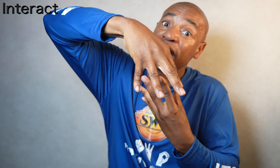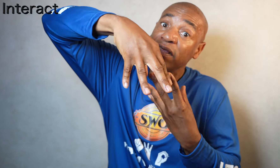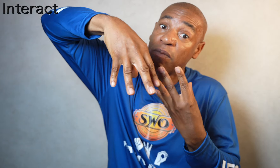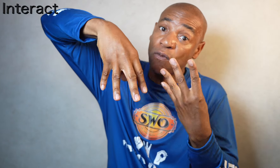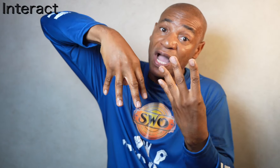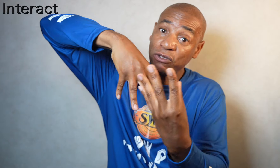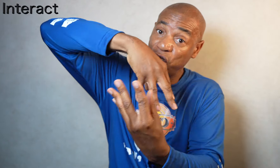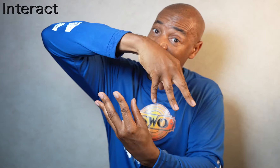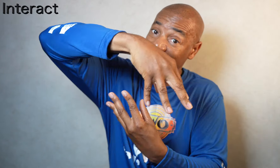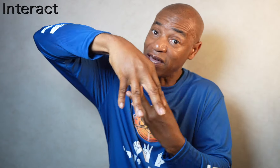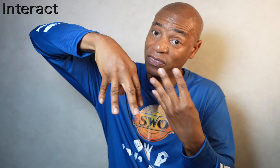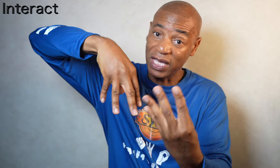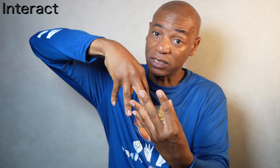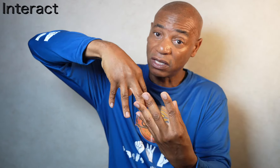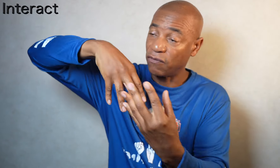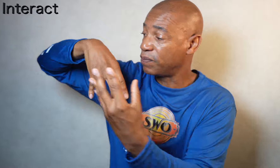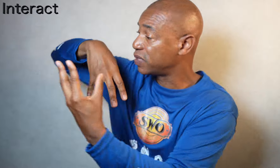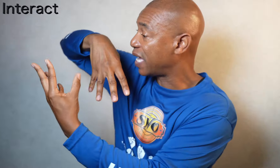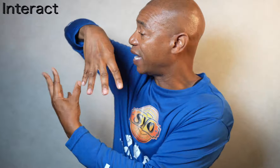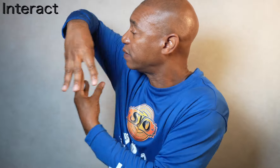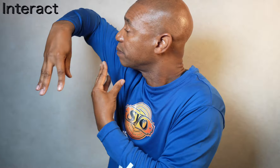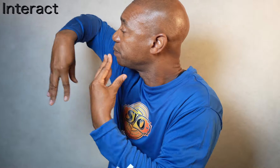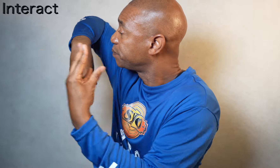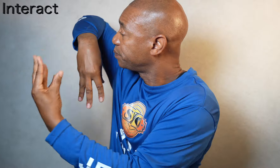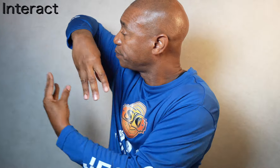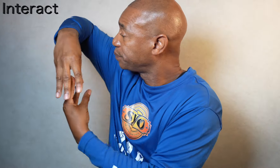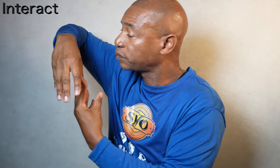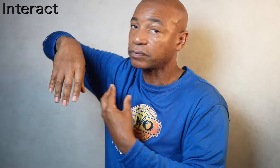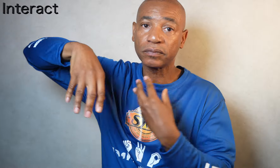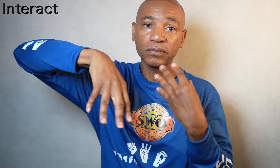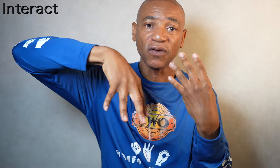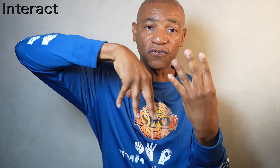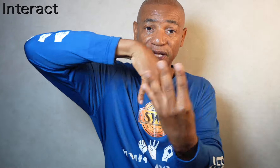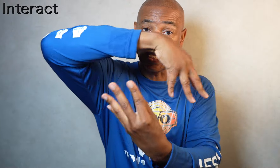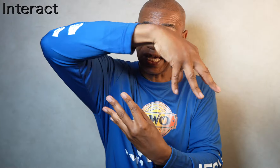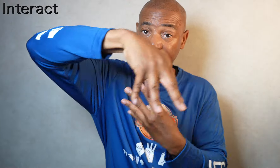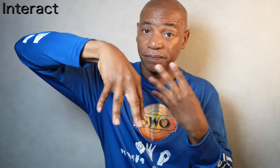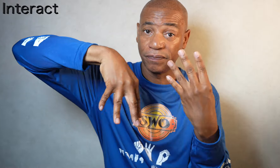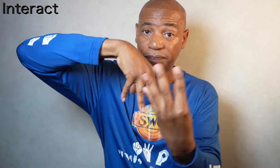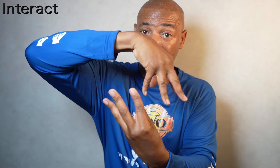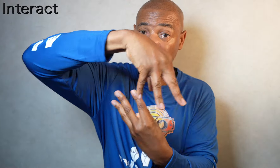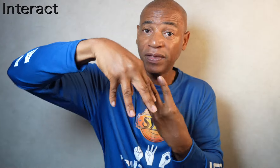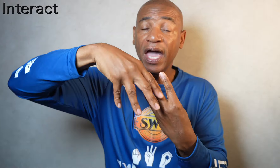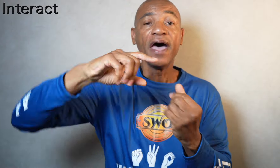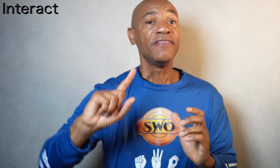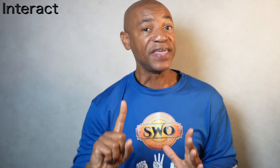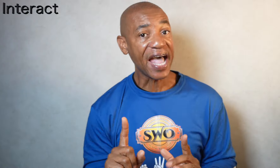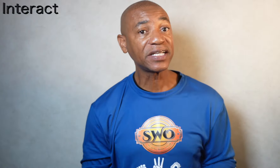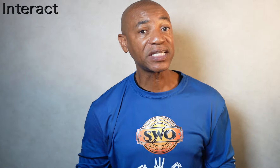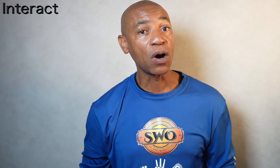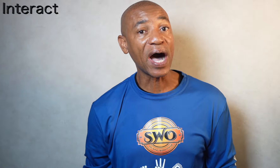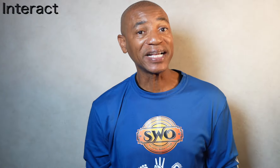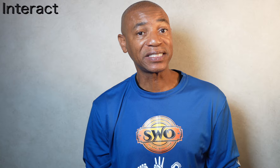them around just like this, from the side. Front again. That is how I